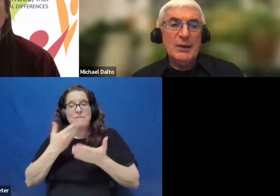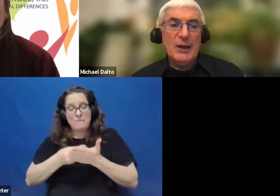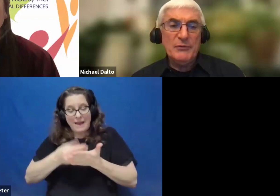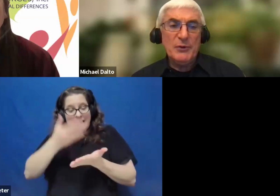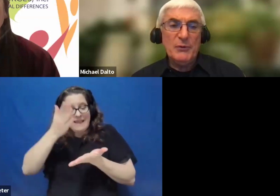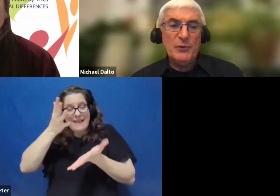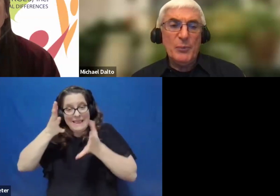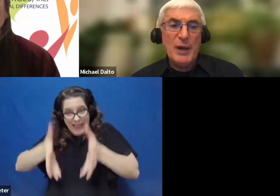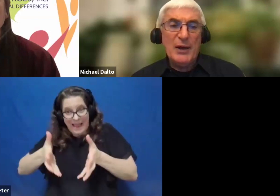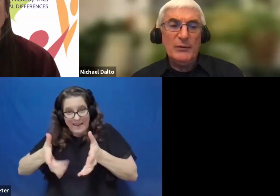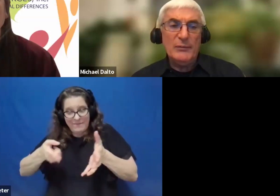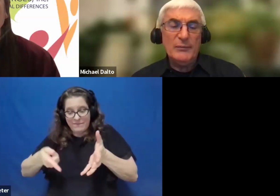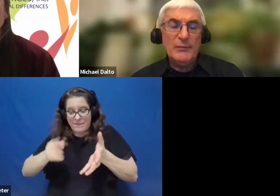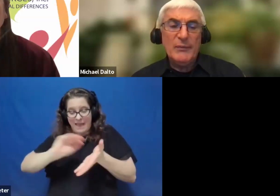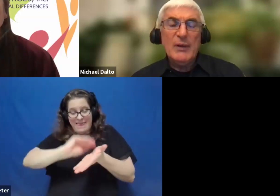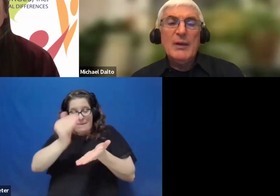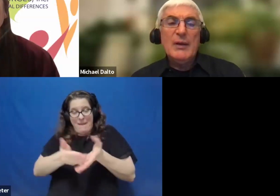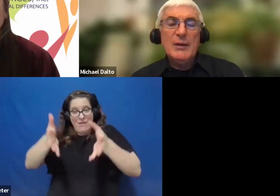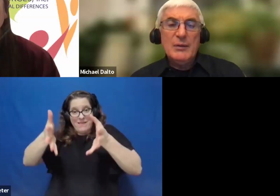That leftover amount